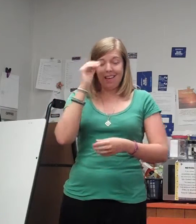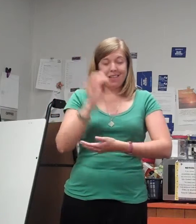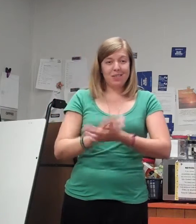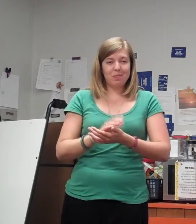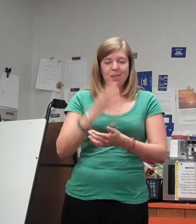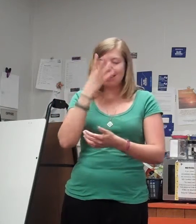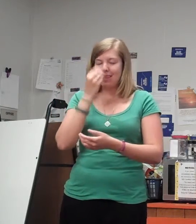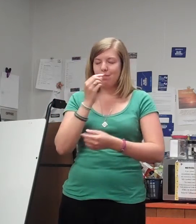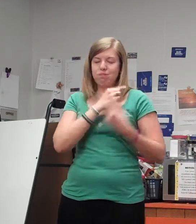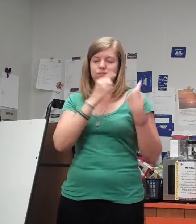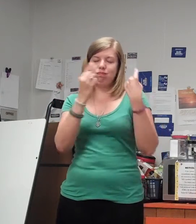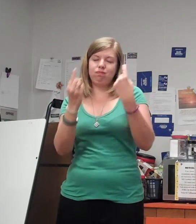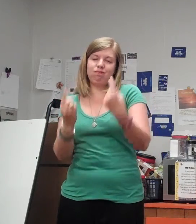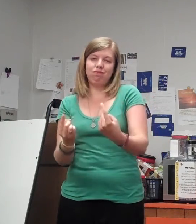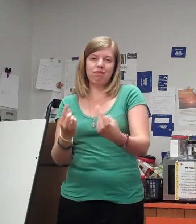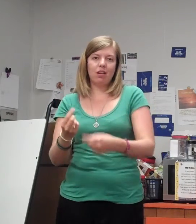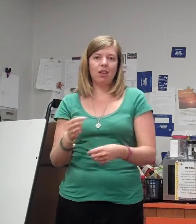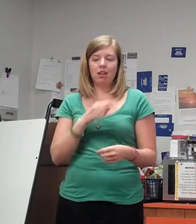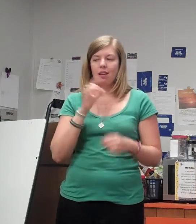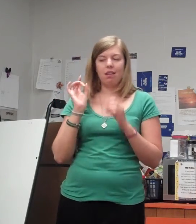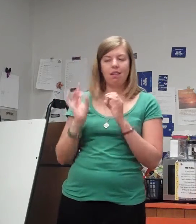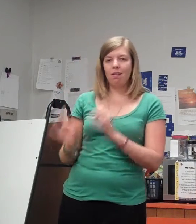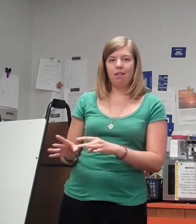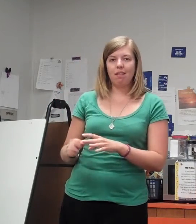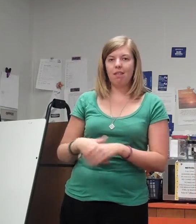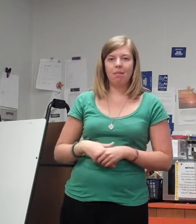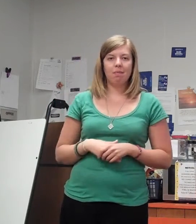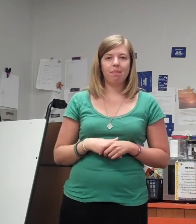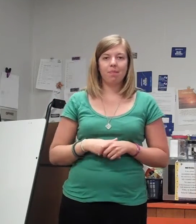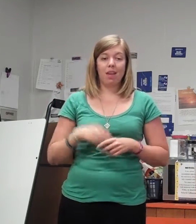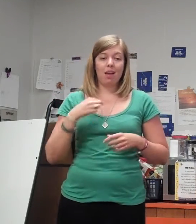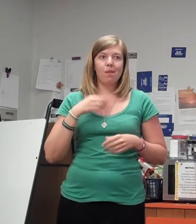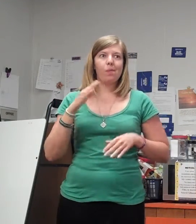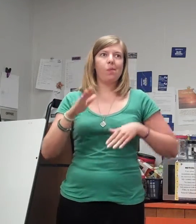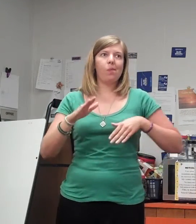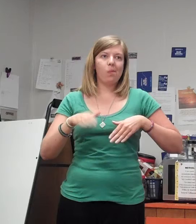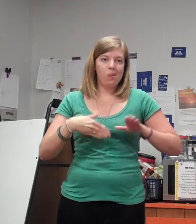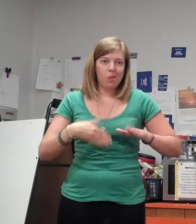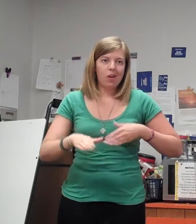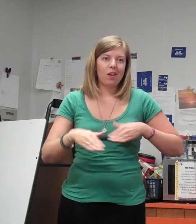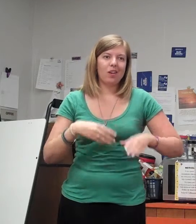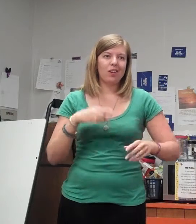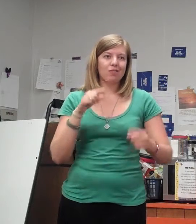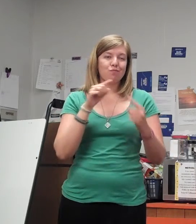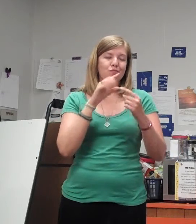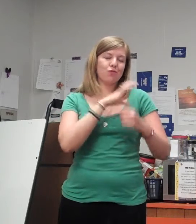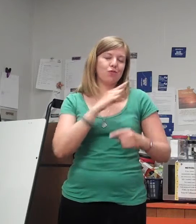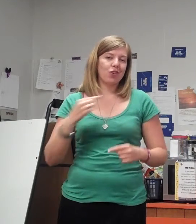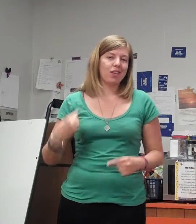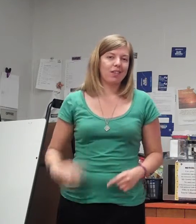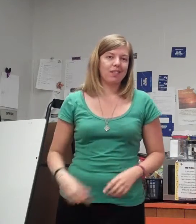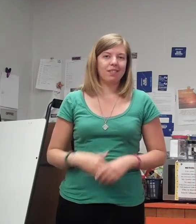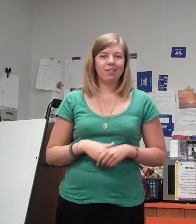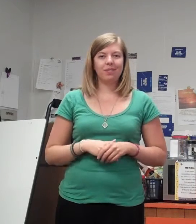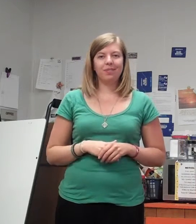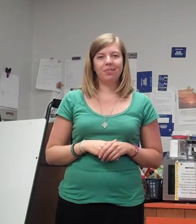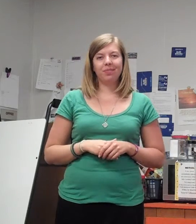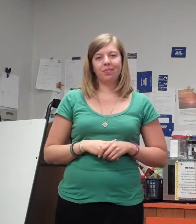I'm sure, and I walked to China. Upon arrival, you're taken to a hotel. You just kind